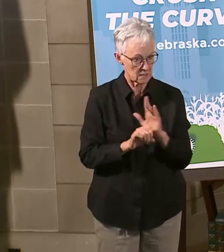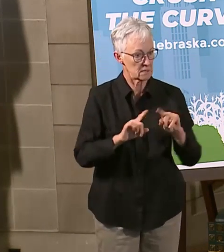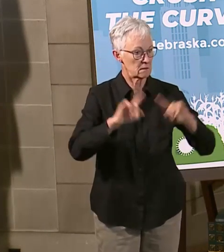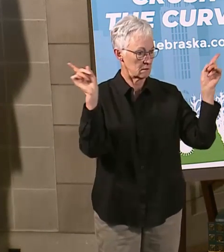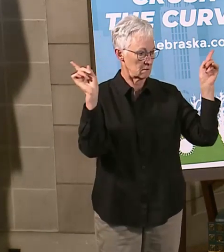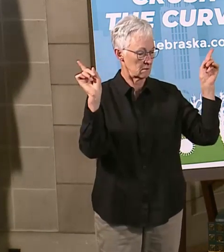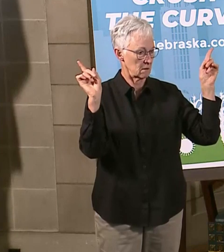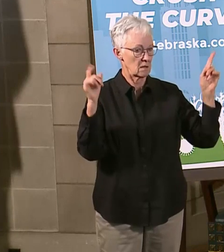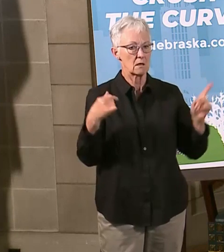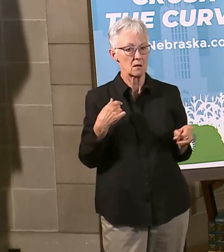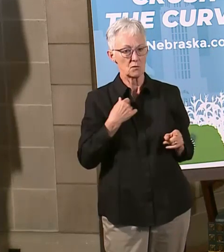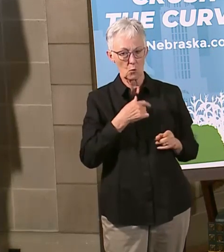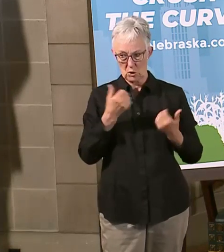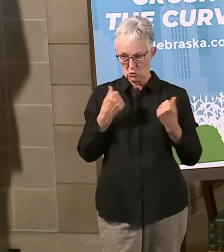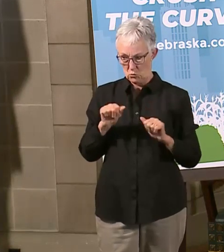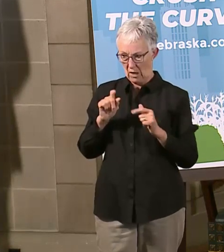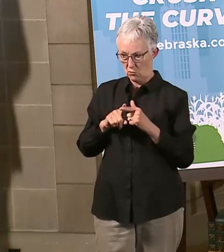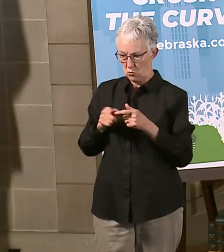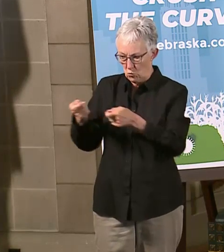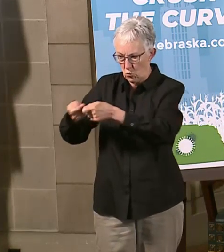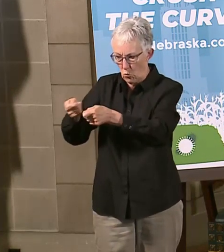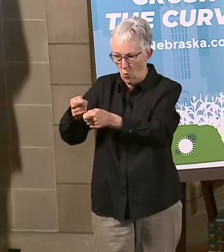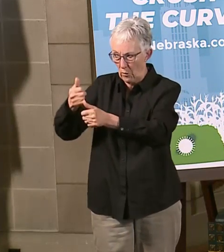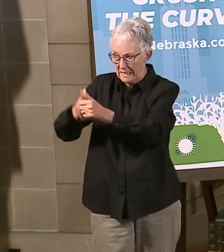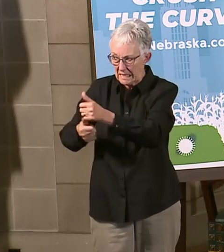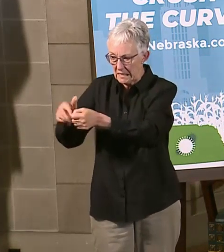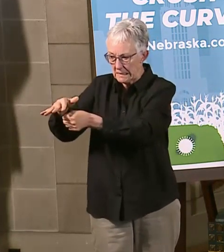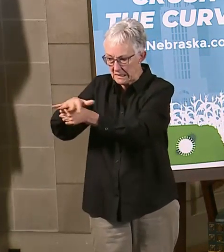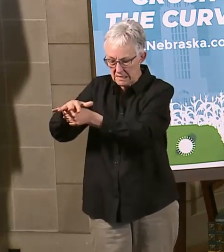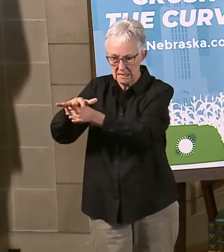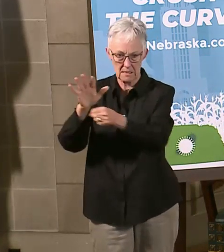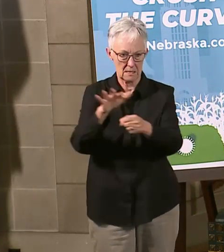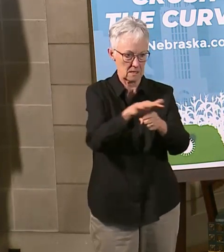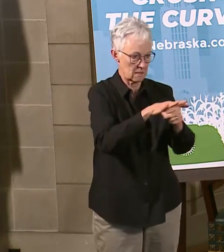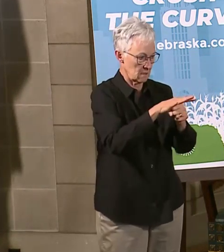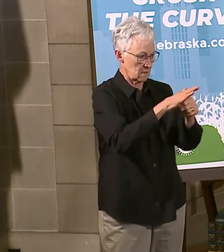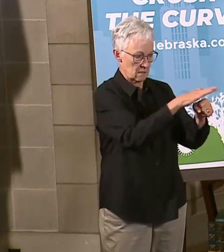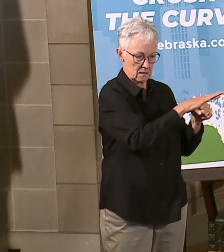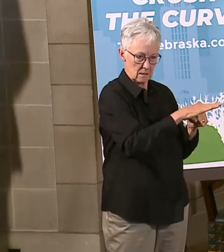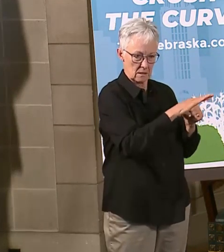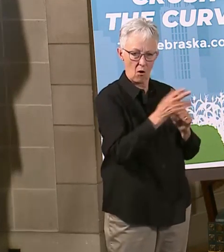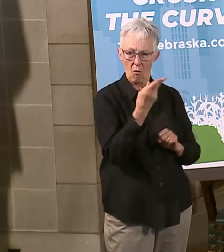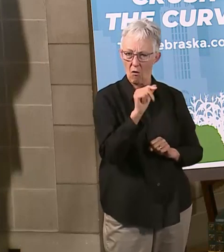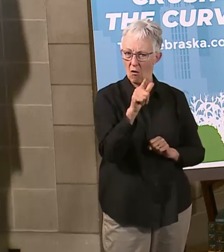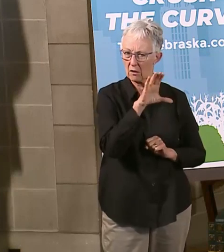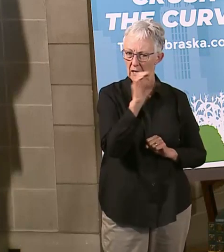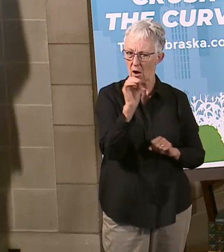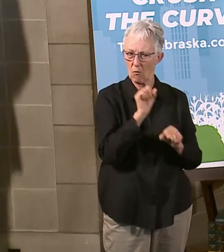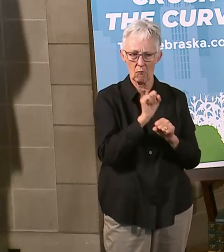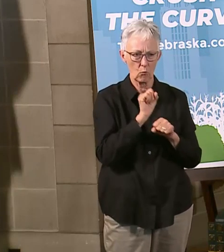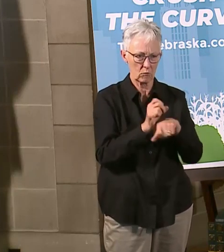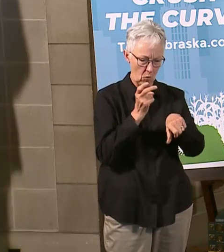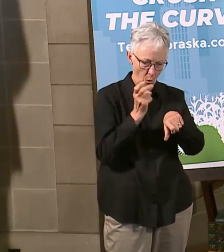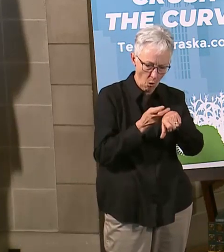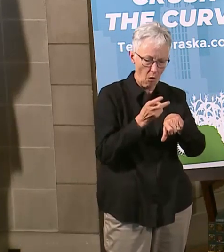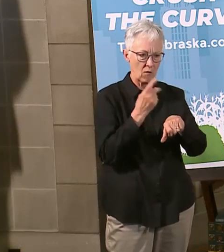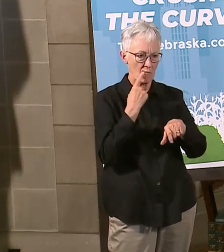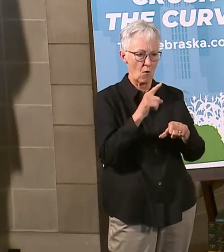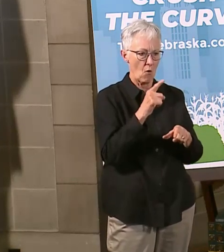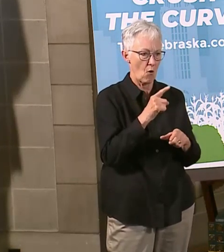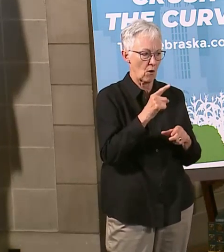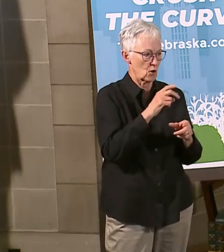overwhelmed the healthcare system. And Hall County is a great example of how CHI has worked really hard. They've transferred patients out, they've